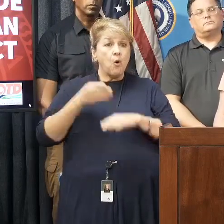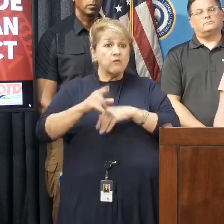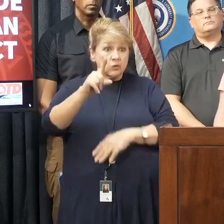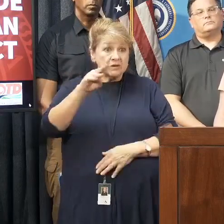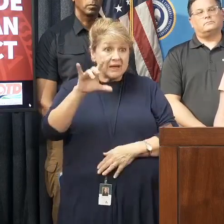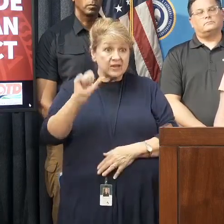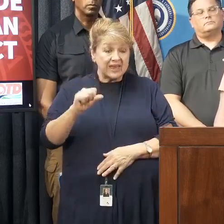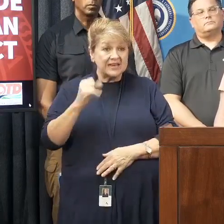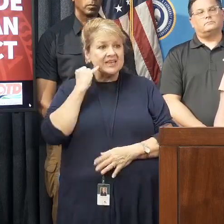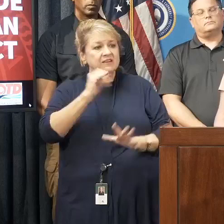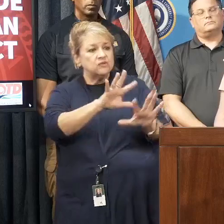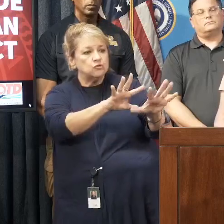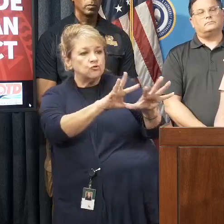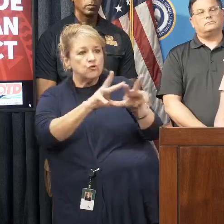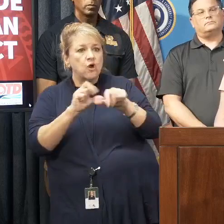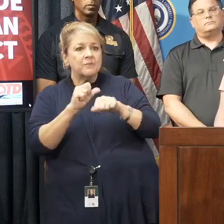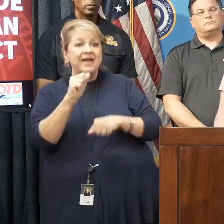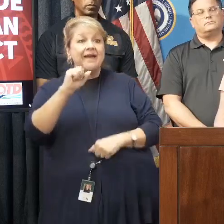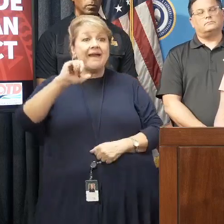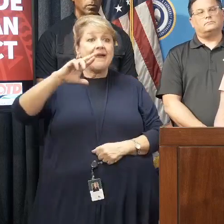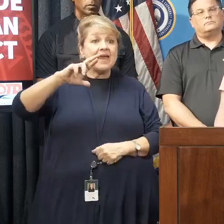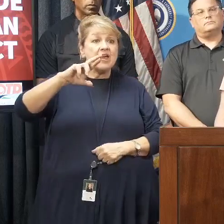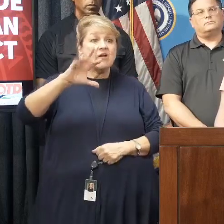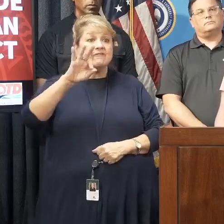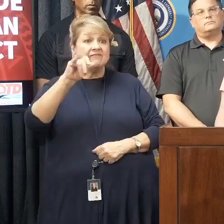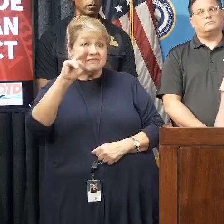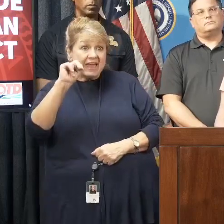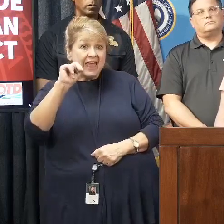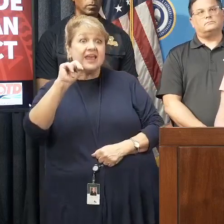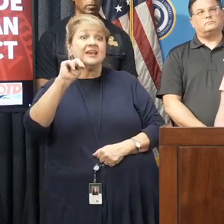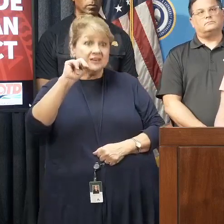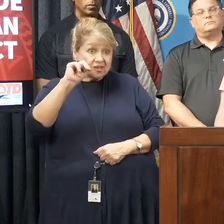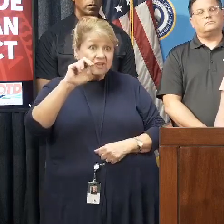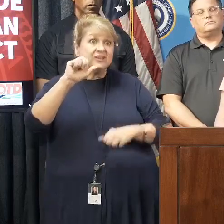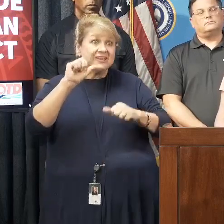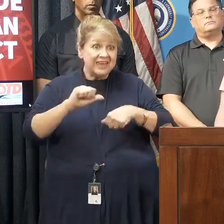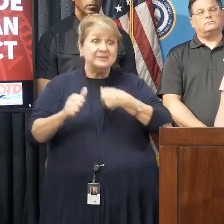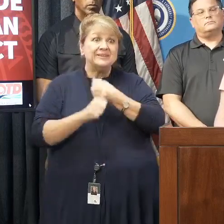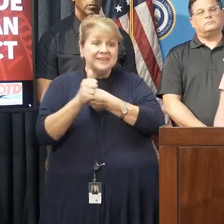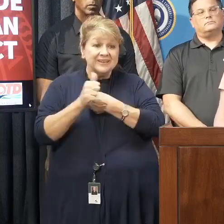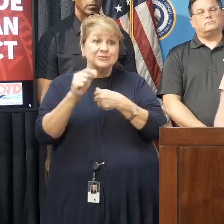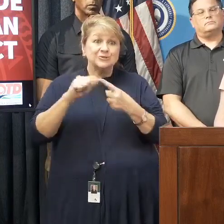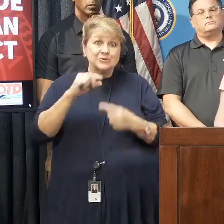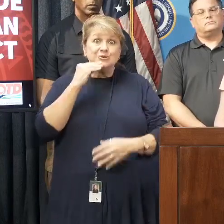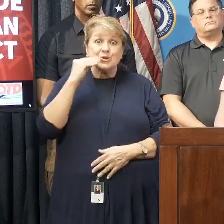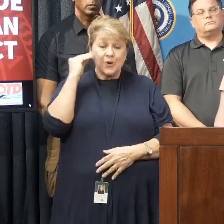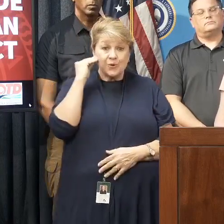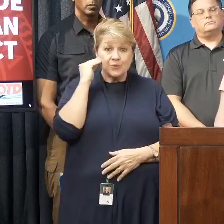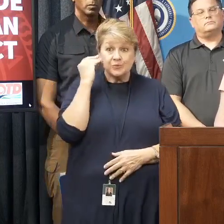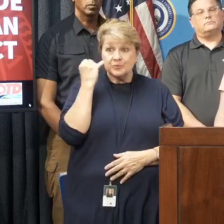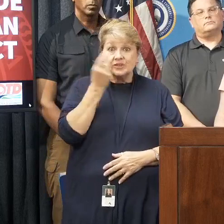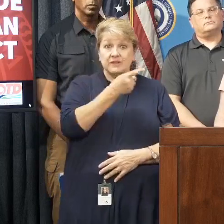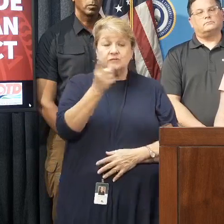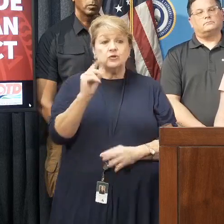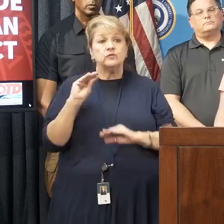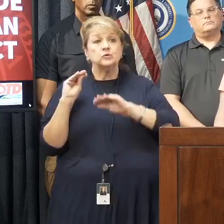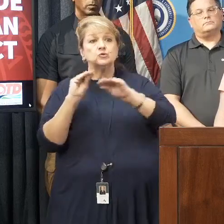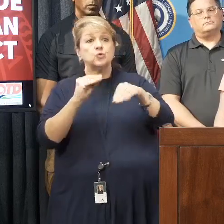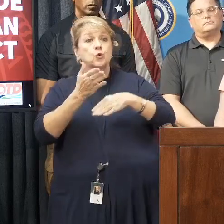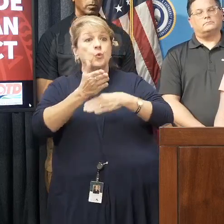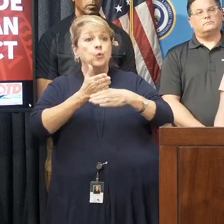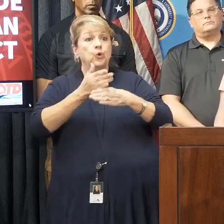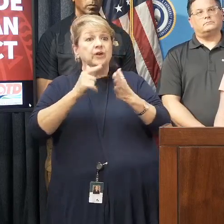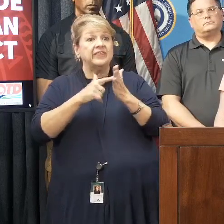your home, any type of fan situation, those could also be a danger to your home. And if you've already stored your wood for